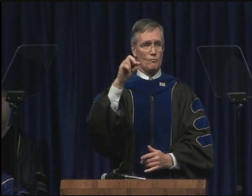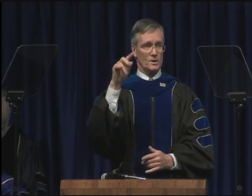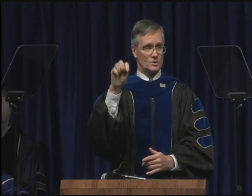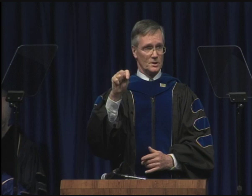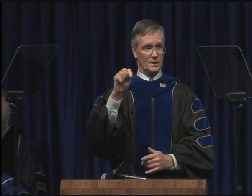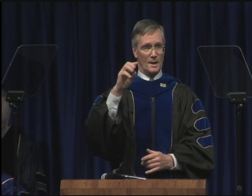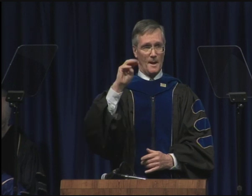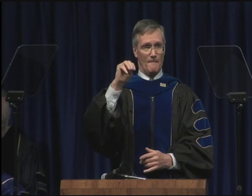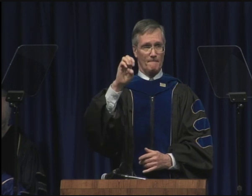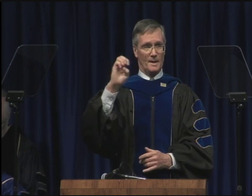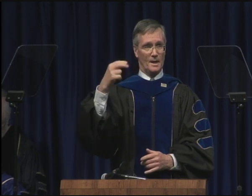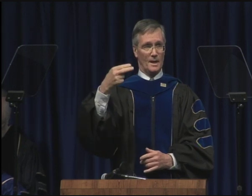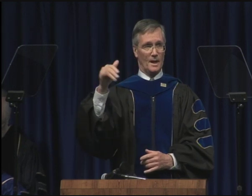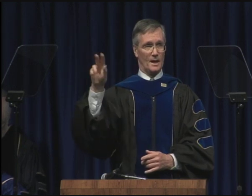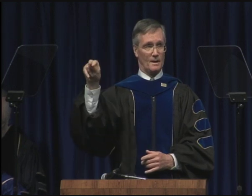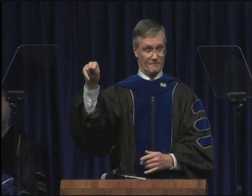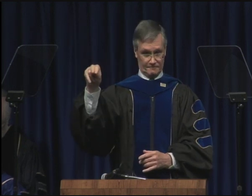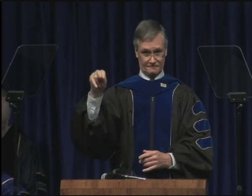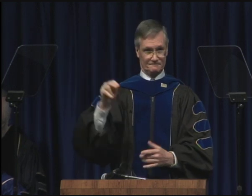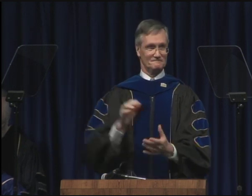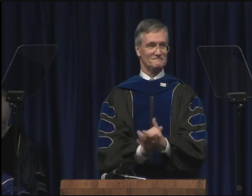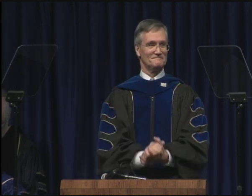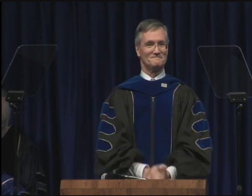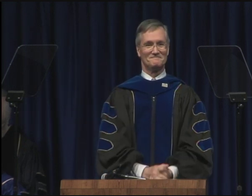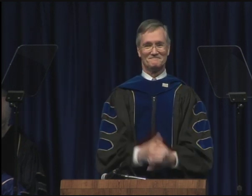Congratulations to Bridget Meehan.